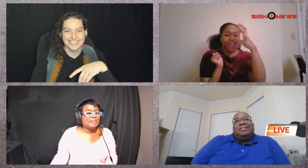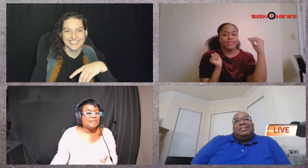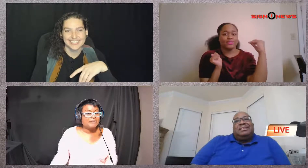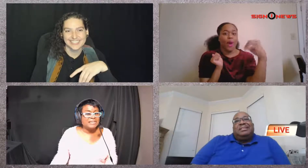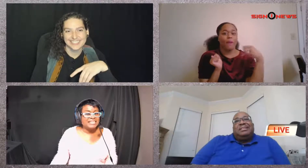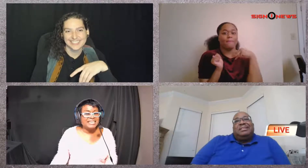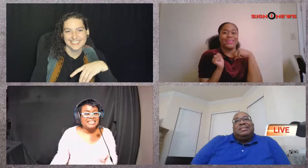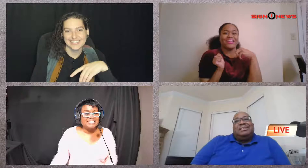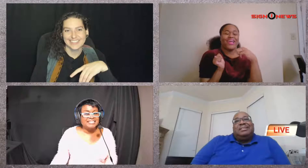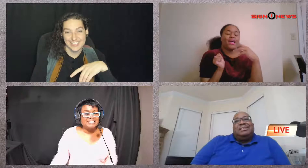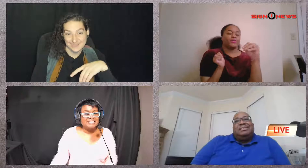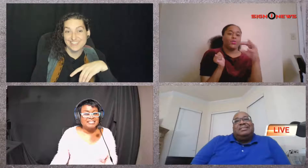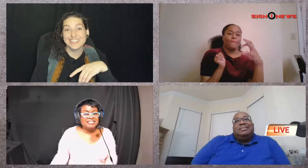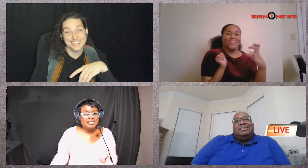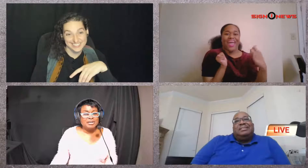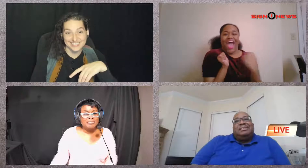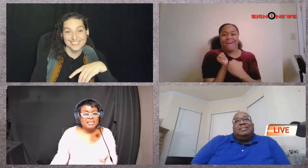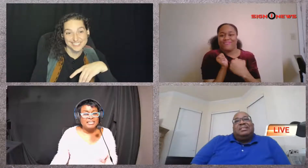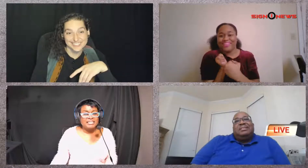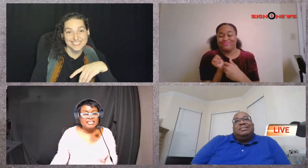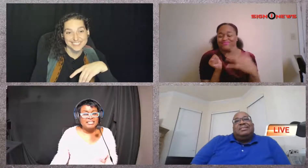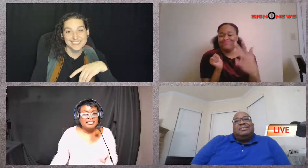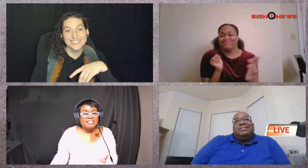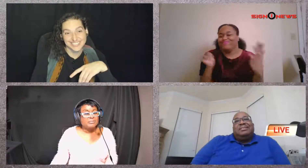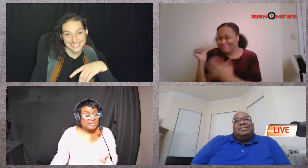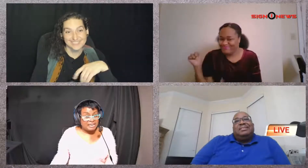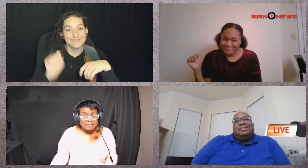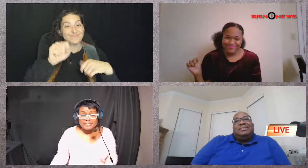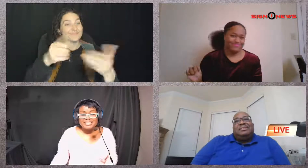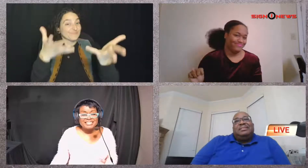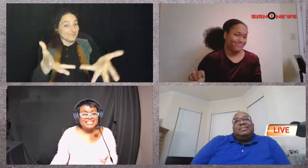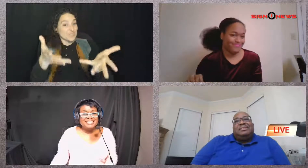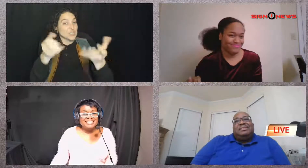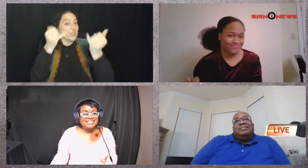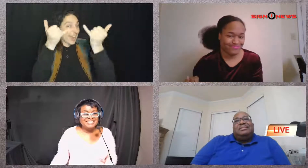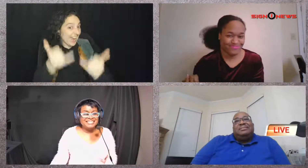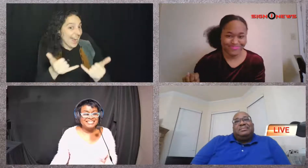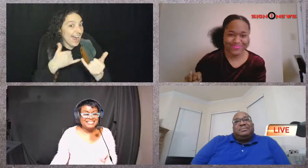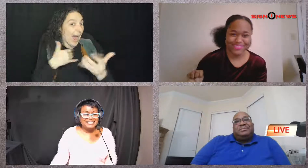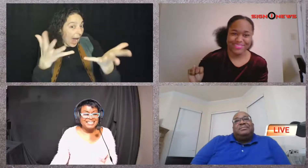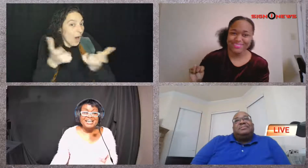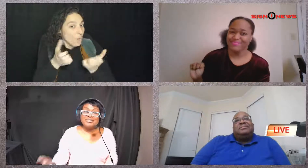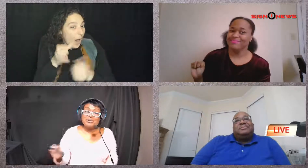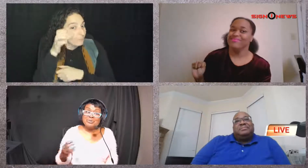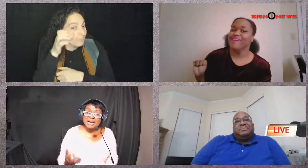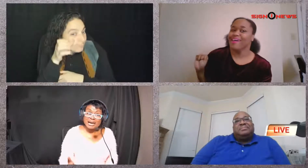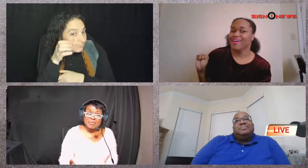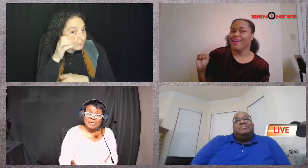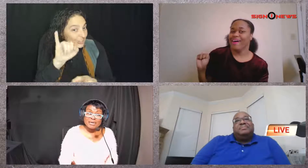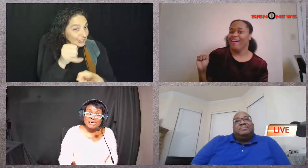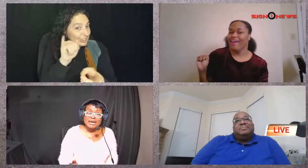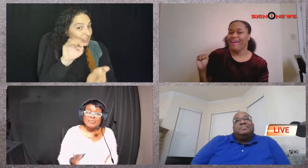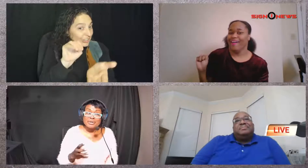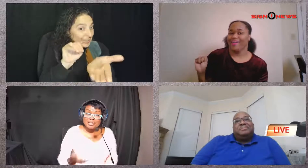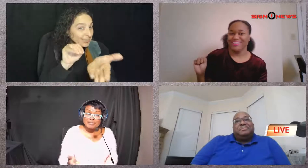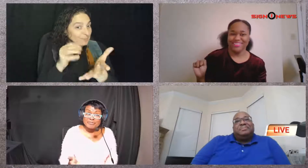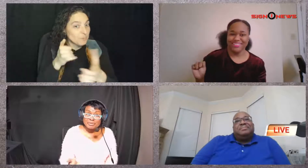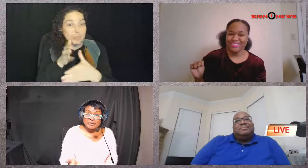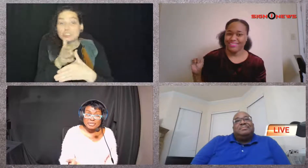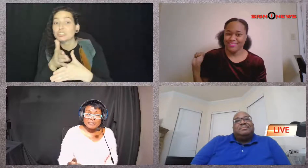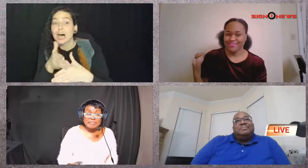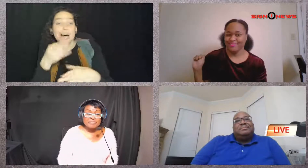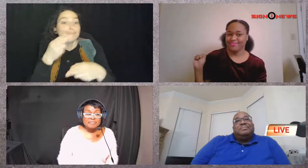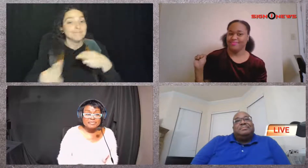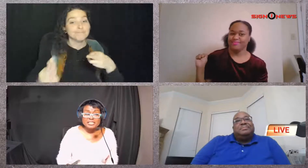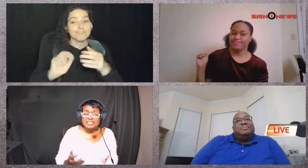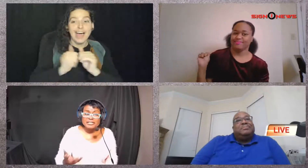I went to copy after my dad. He taught me to be an advocate. And so now I want to hear